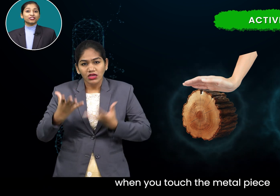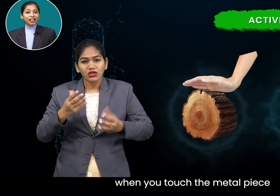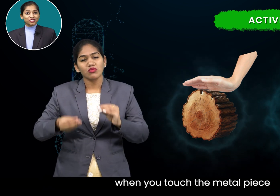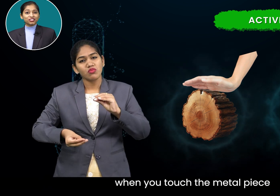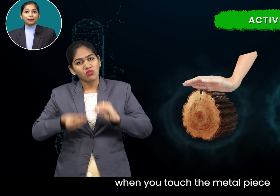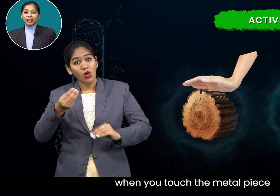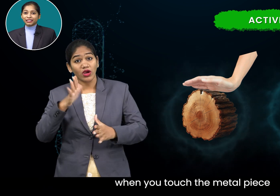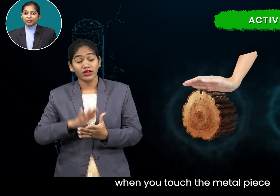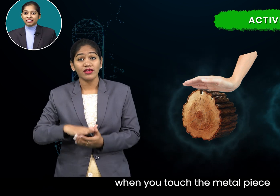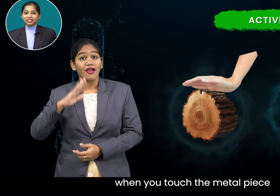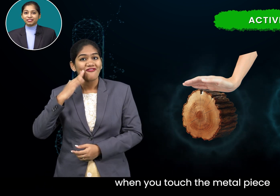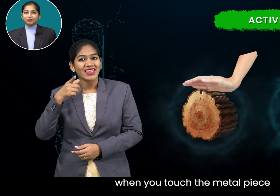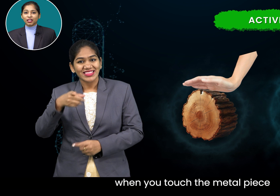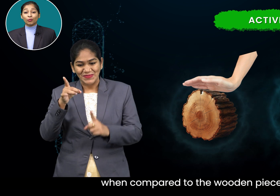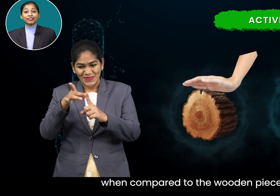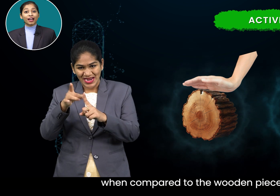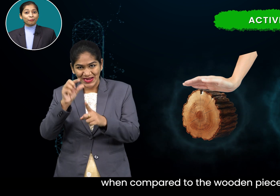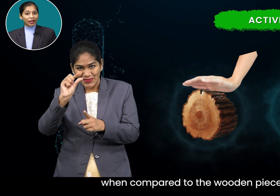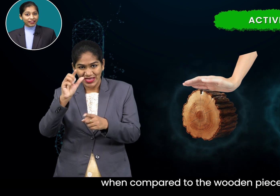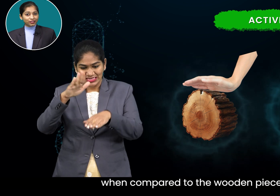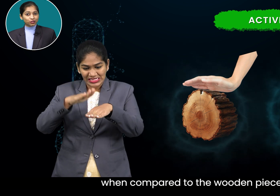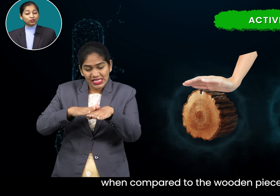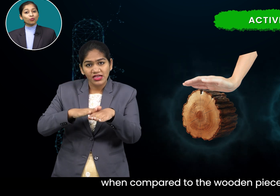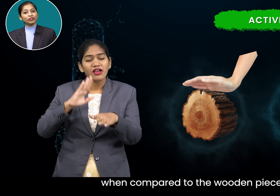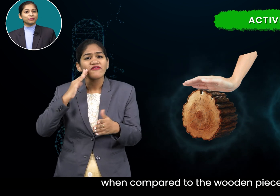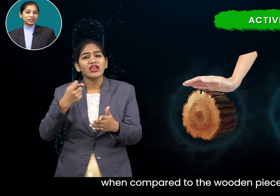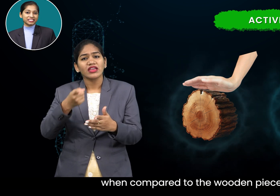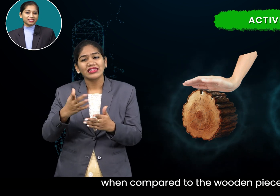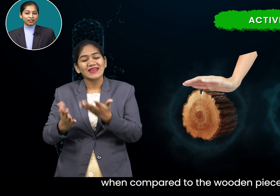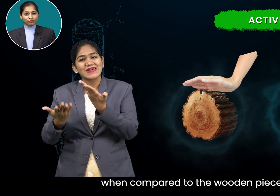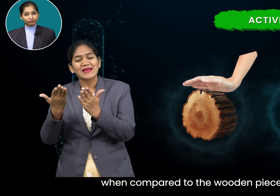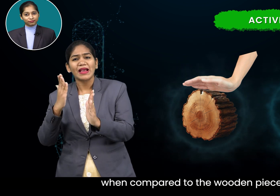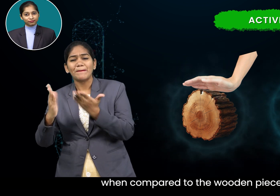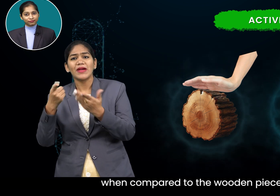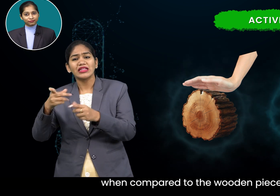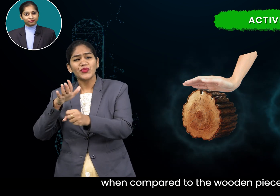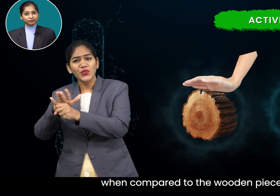when you touch the metal piece when compared to the wooden piece.